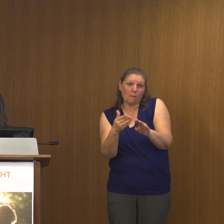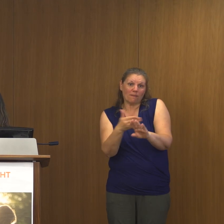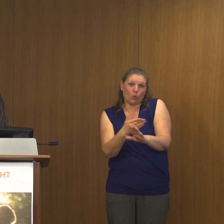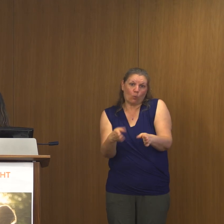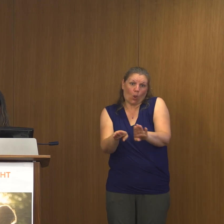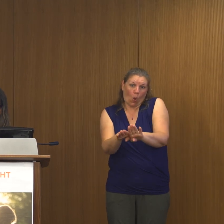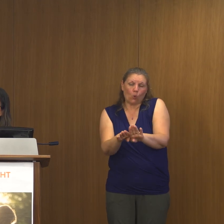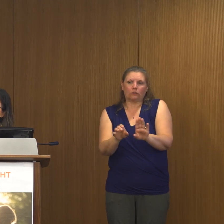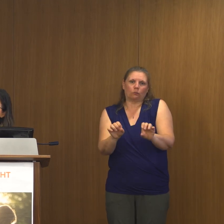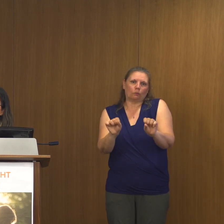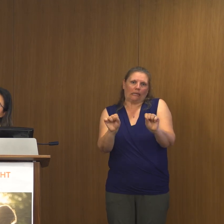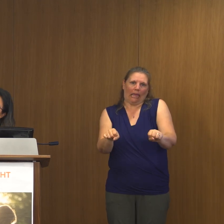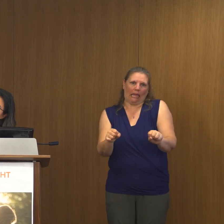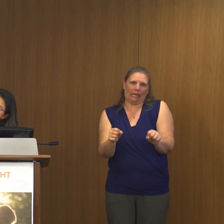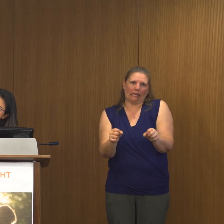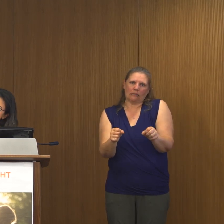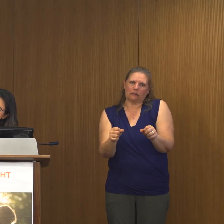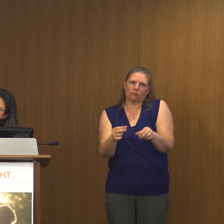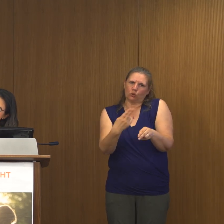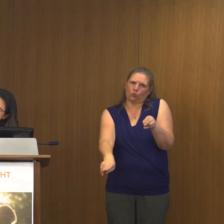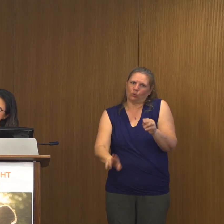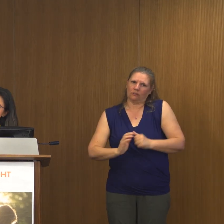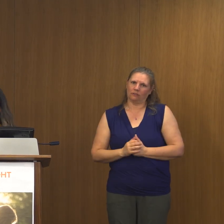be very welcome. But first, please,